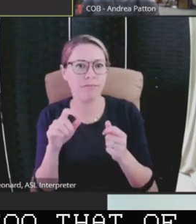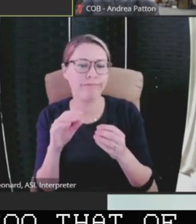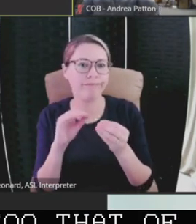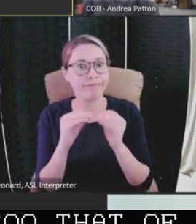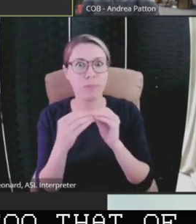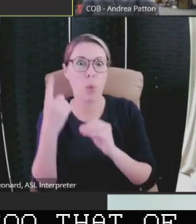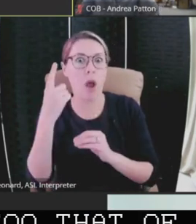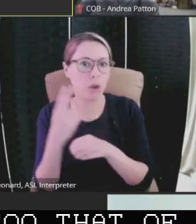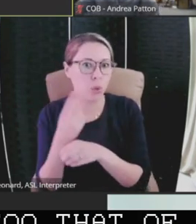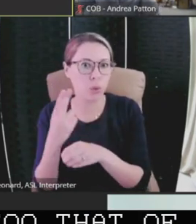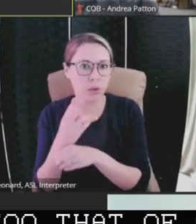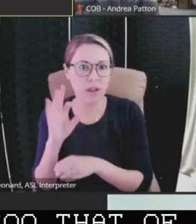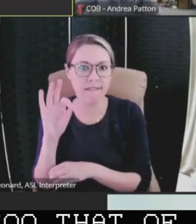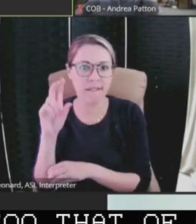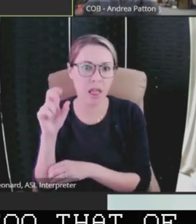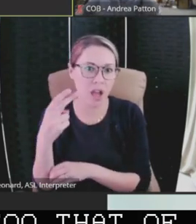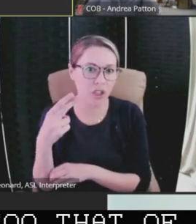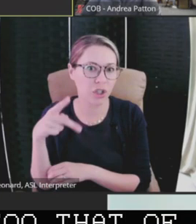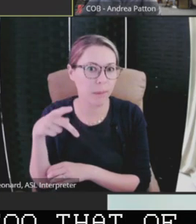flush patios